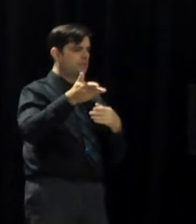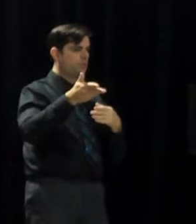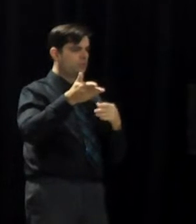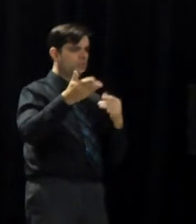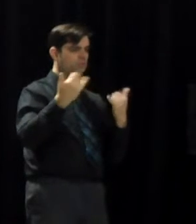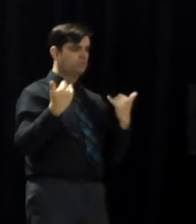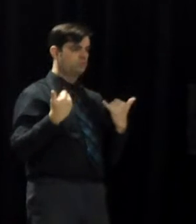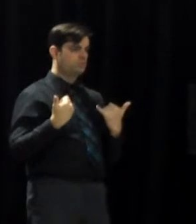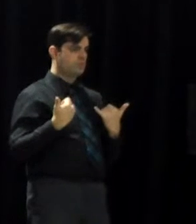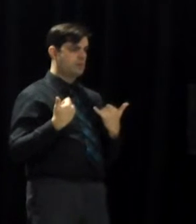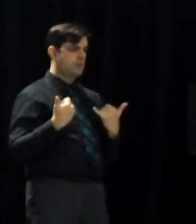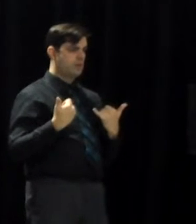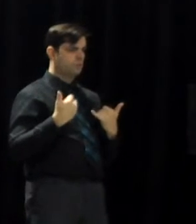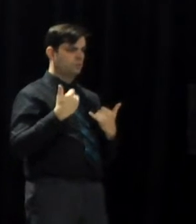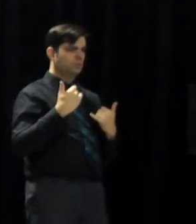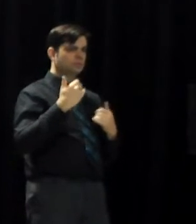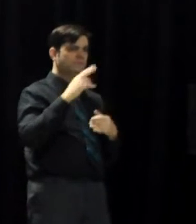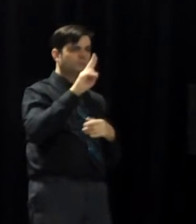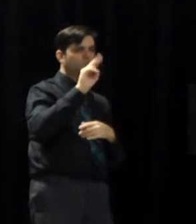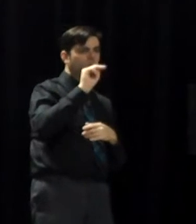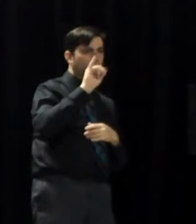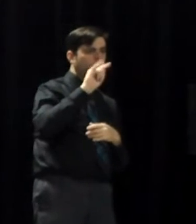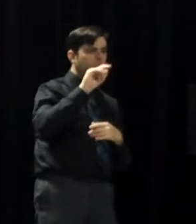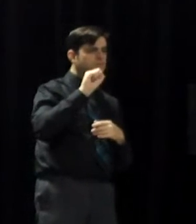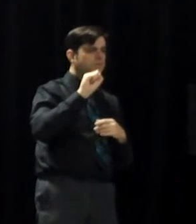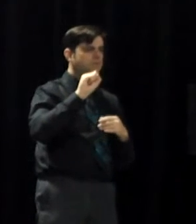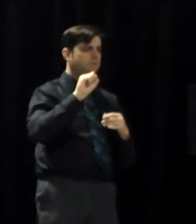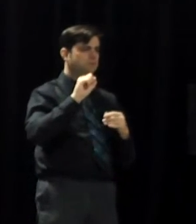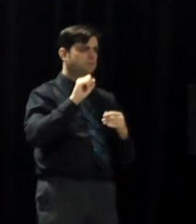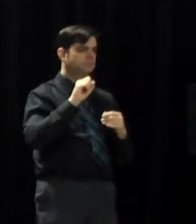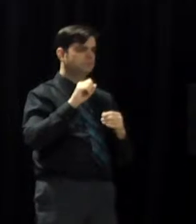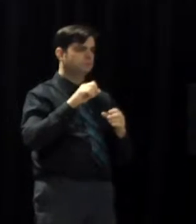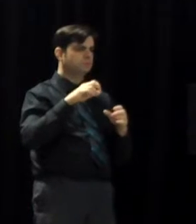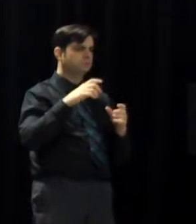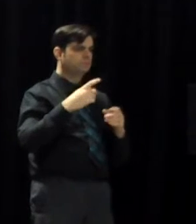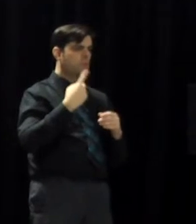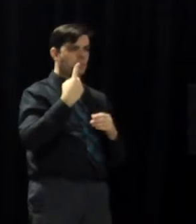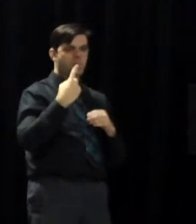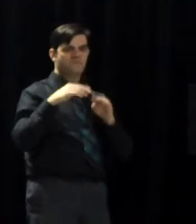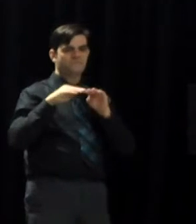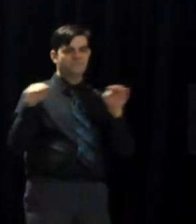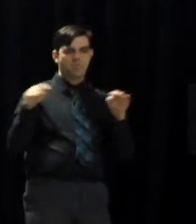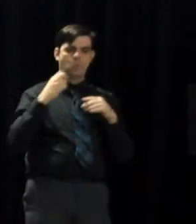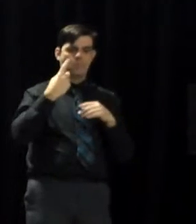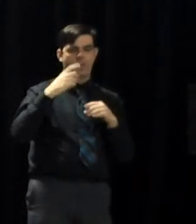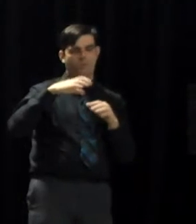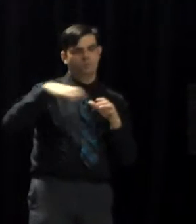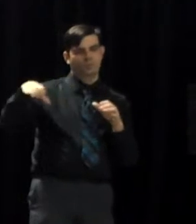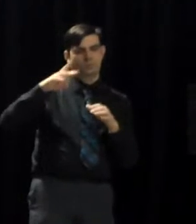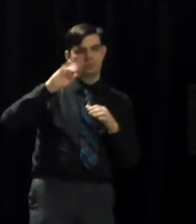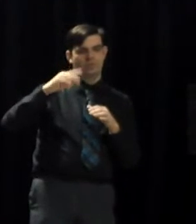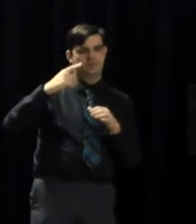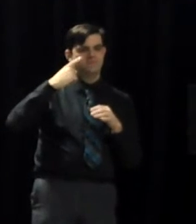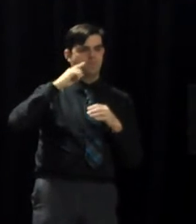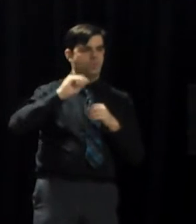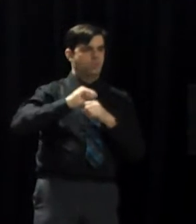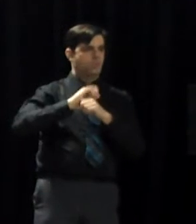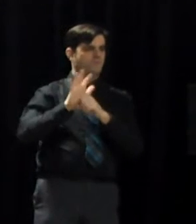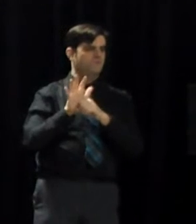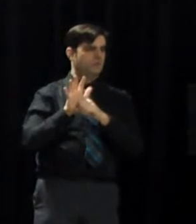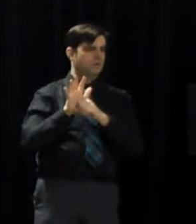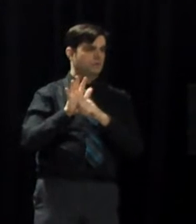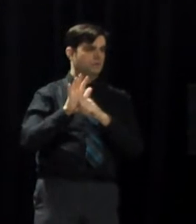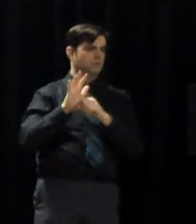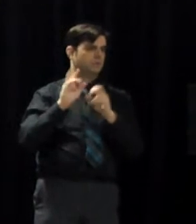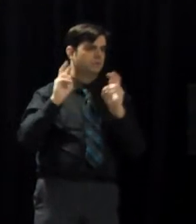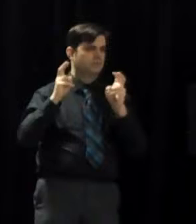in various facilities, which is one floor, but this will turn into a COVID, essentially, building.